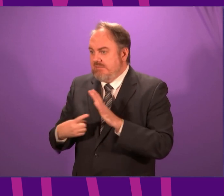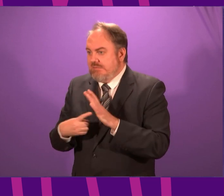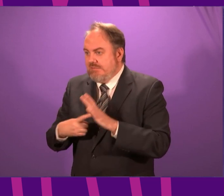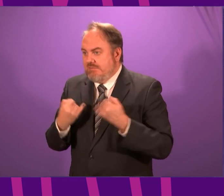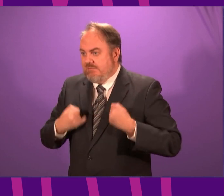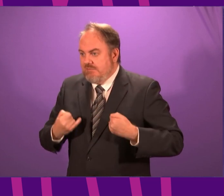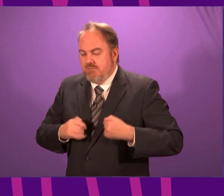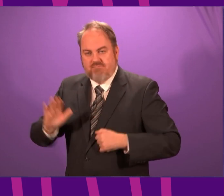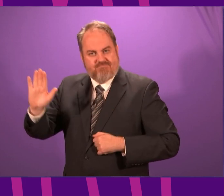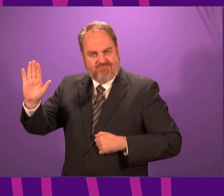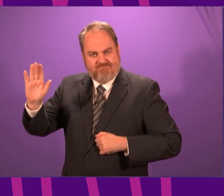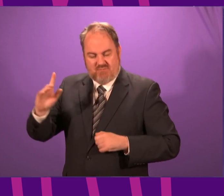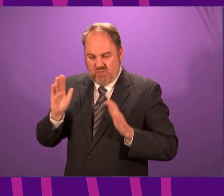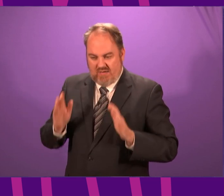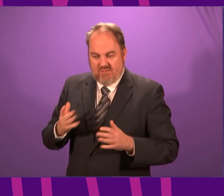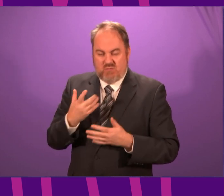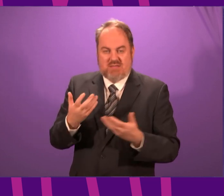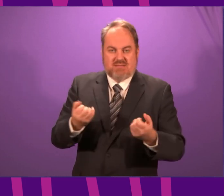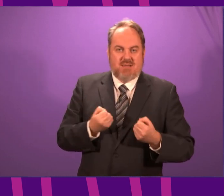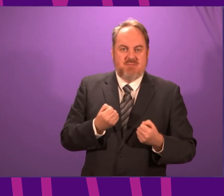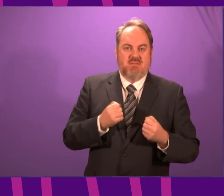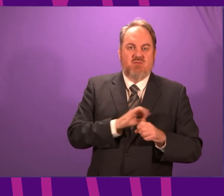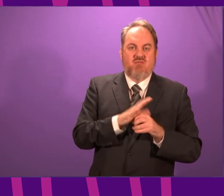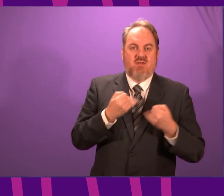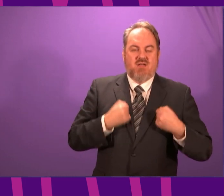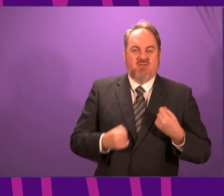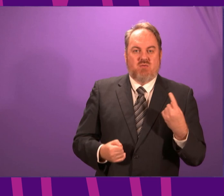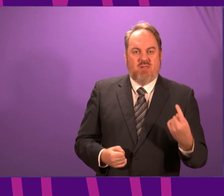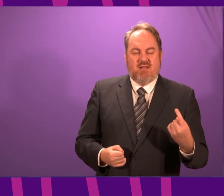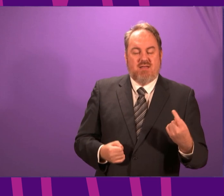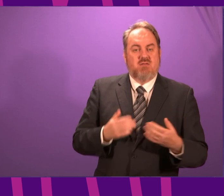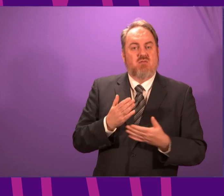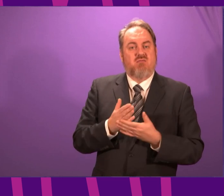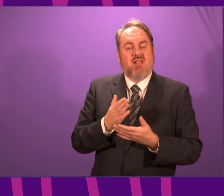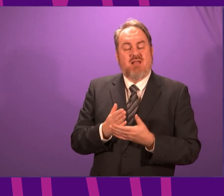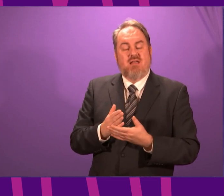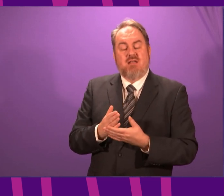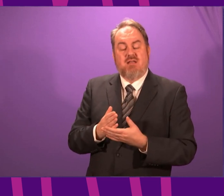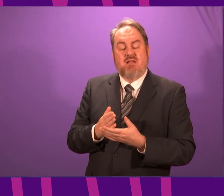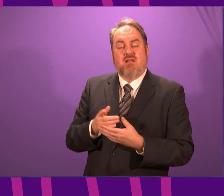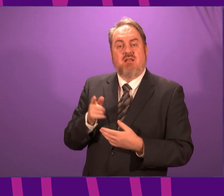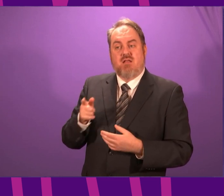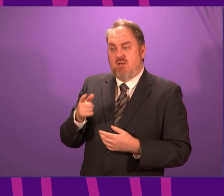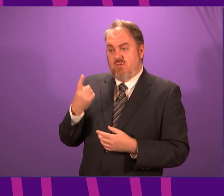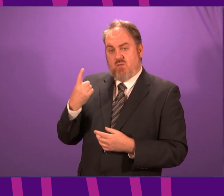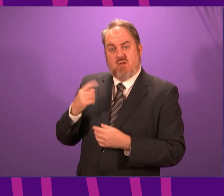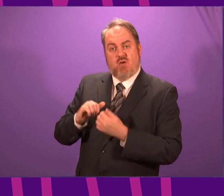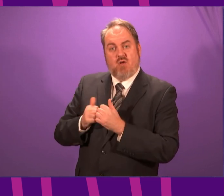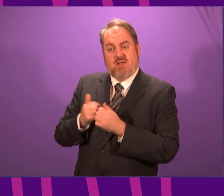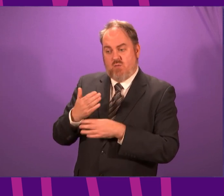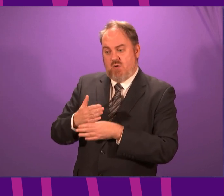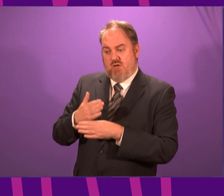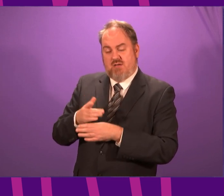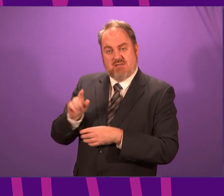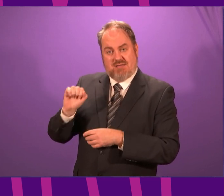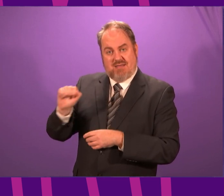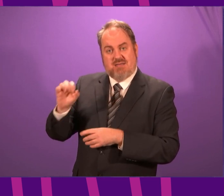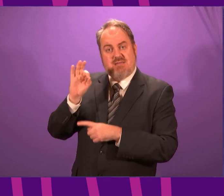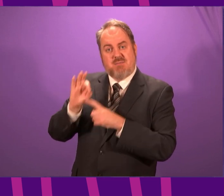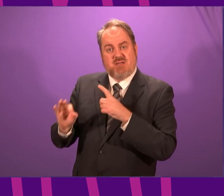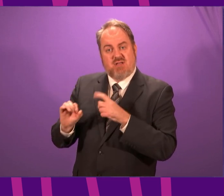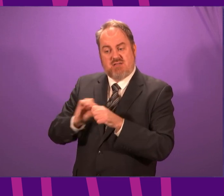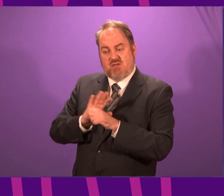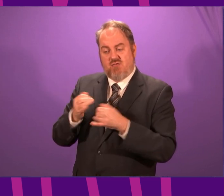spoke with a friend who works in the Monklands, and previously she worked in the specialist COVID ward during the earlier part of the